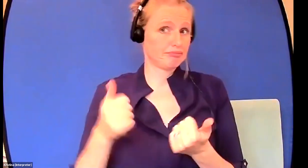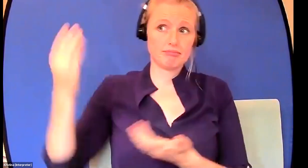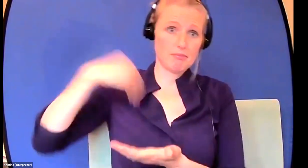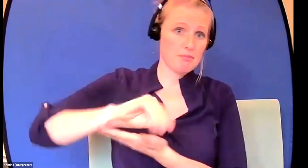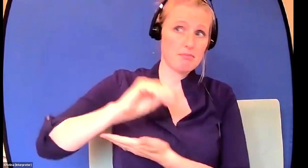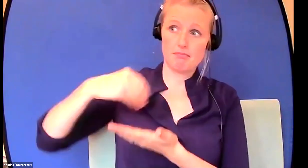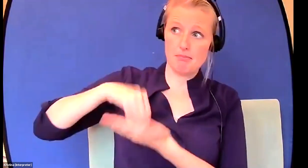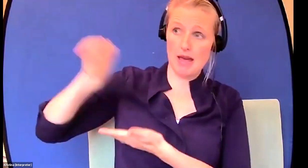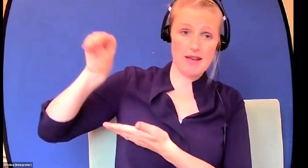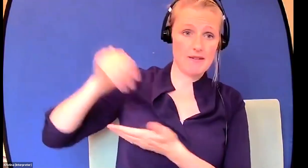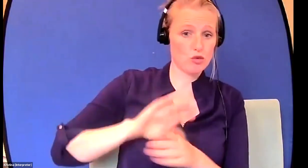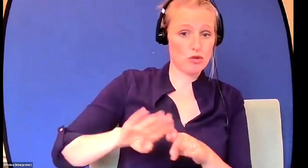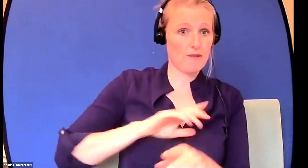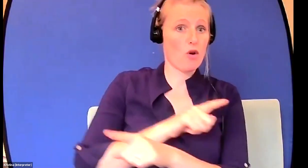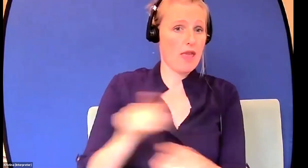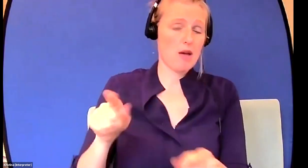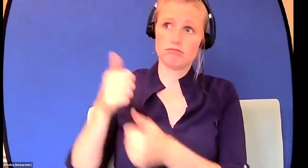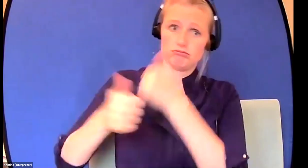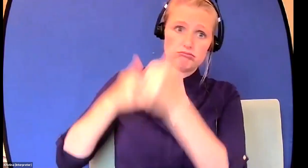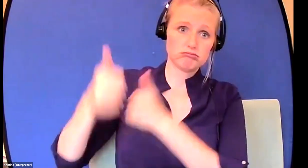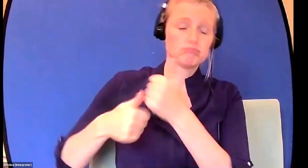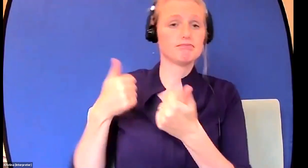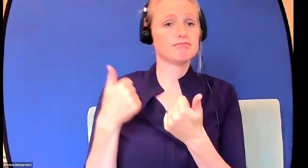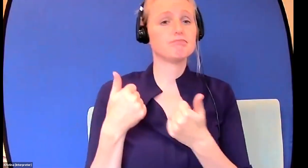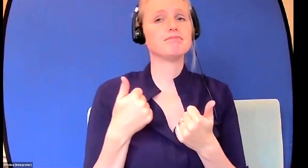behalf, it's laudable. However,